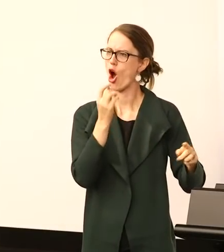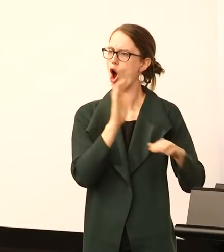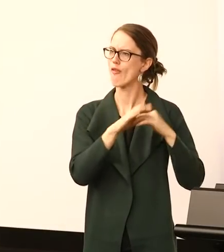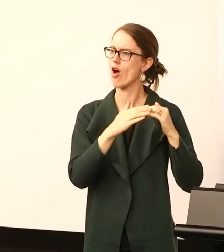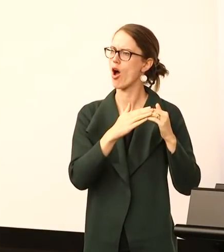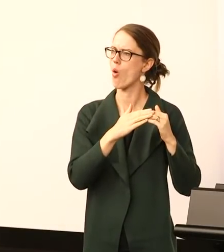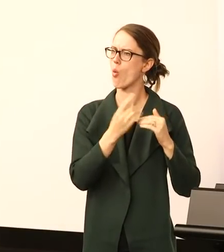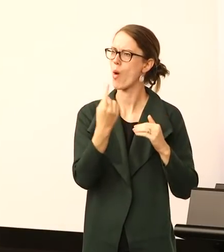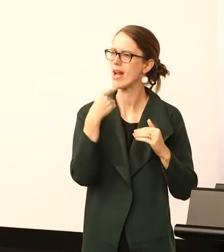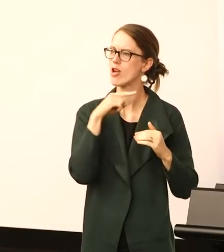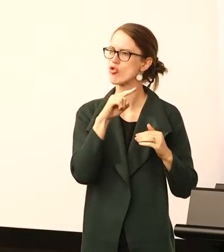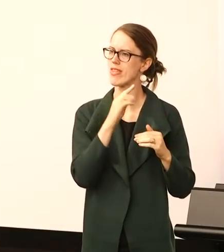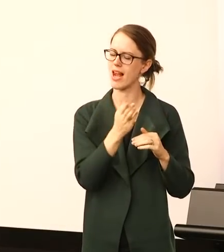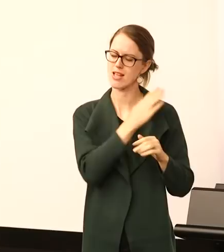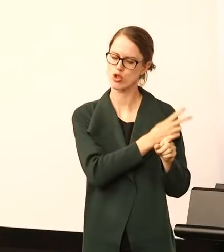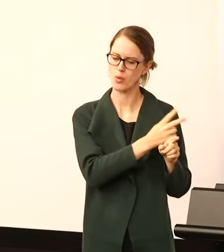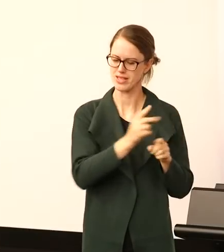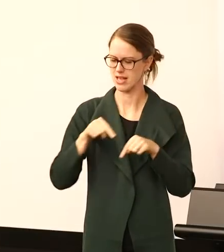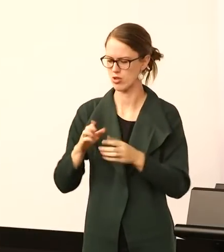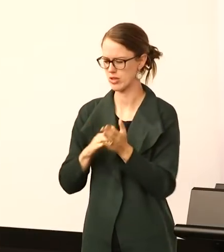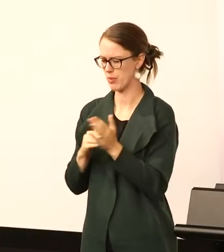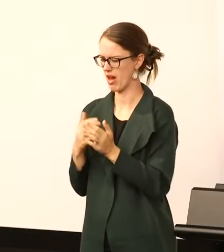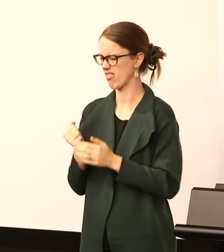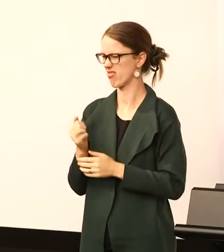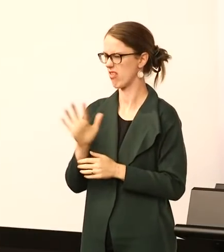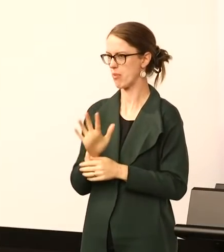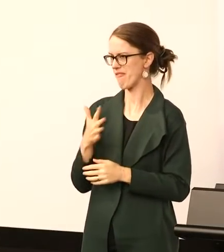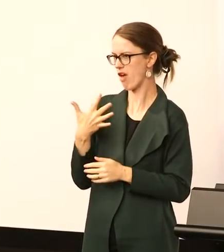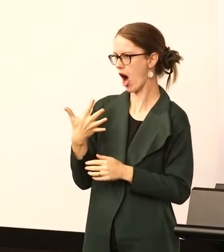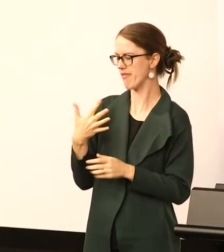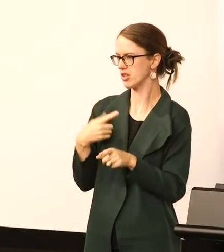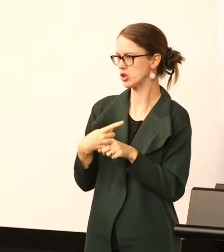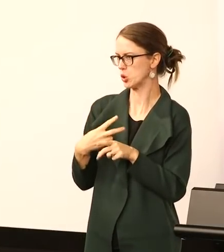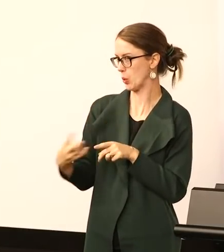past 2 weeks, for example, whereas we've had 5 or something like that.